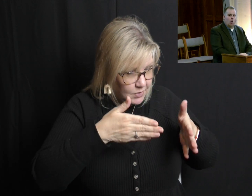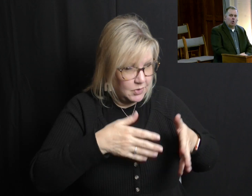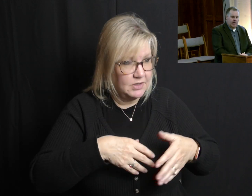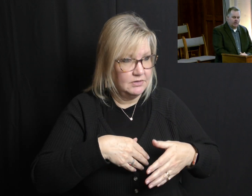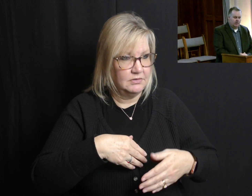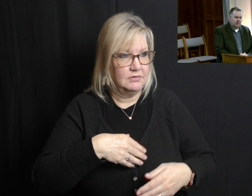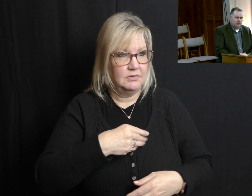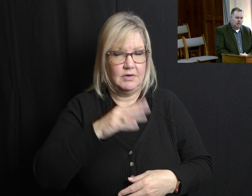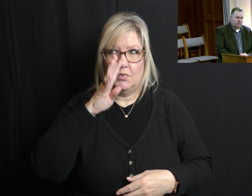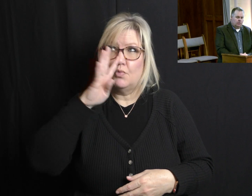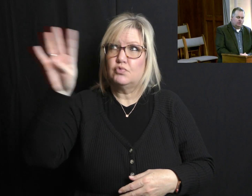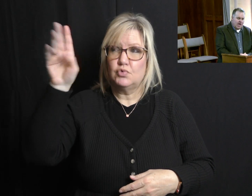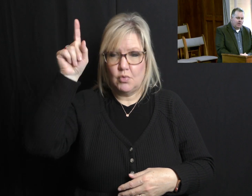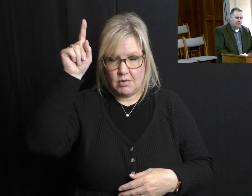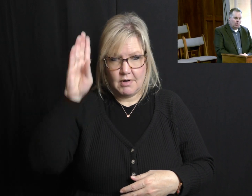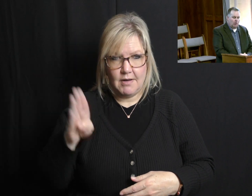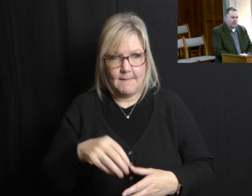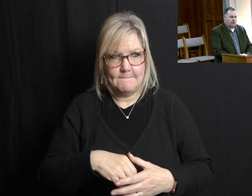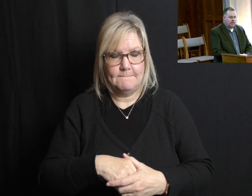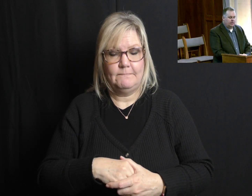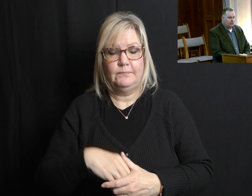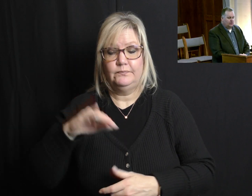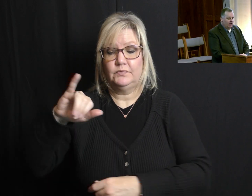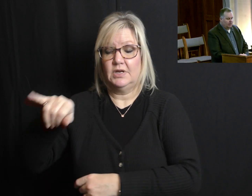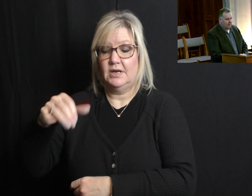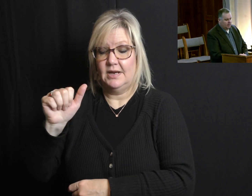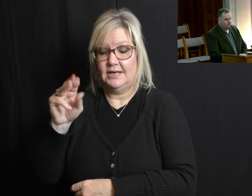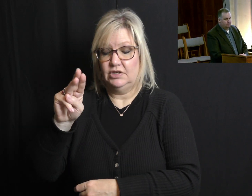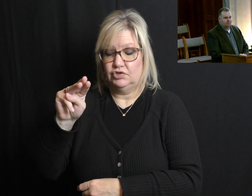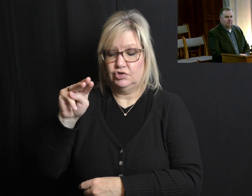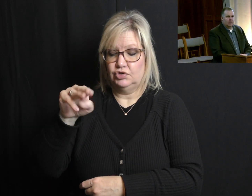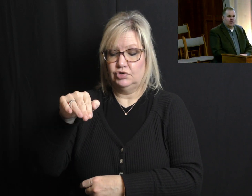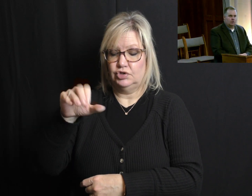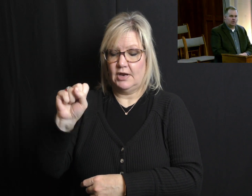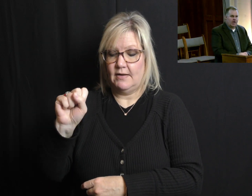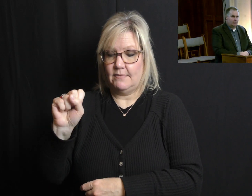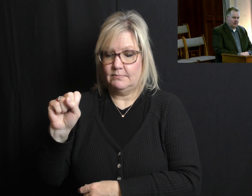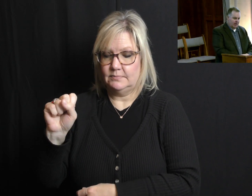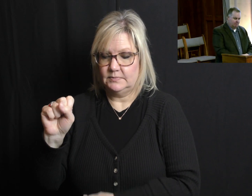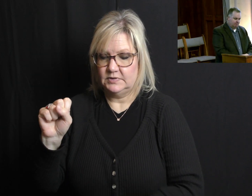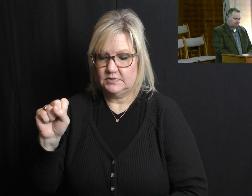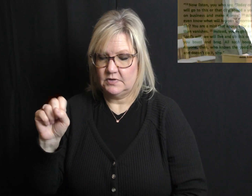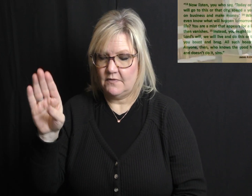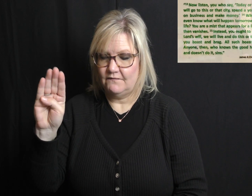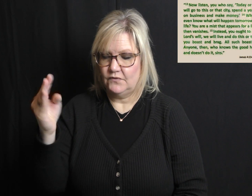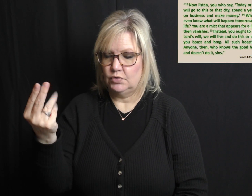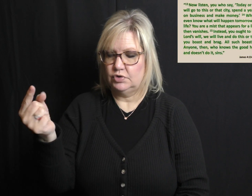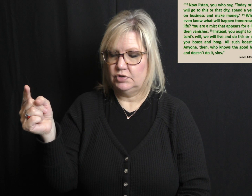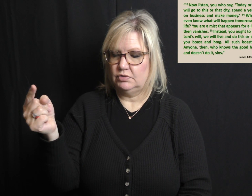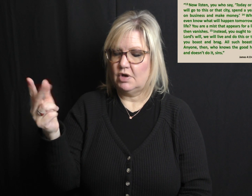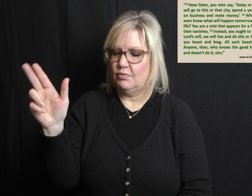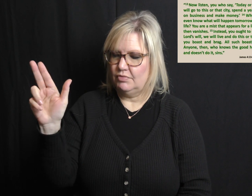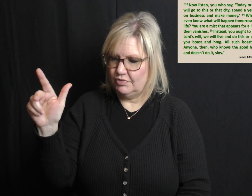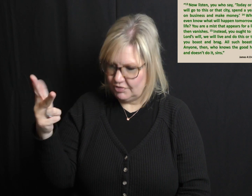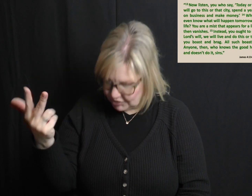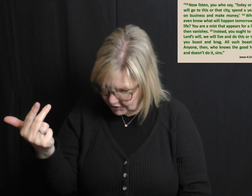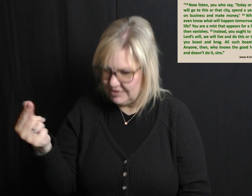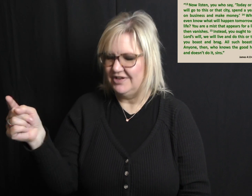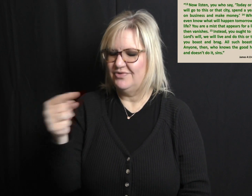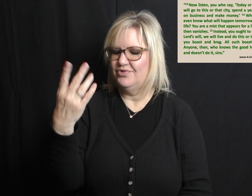to this warning from James 4, 13 through 17. Here's what James said. "Now